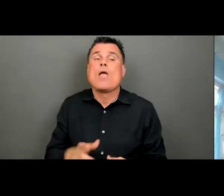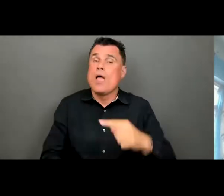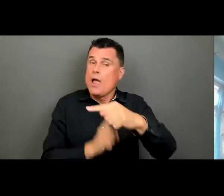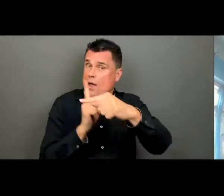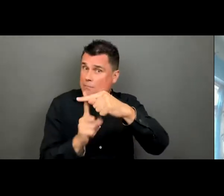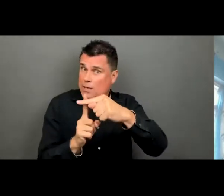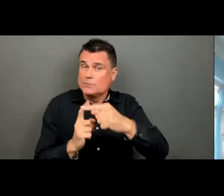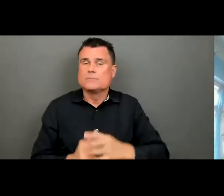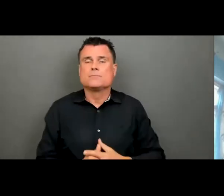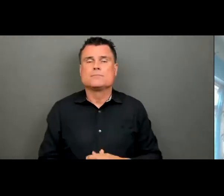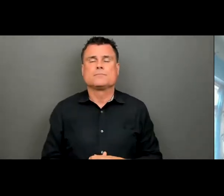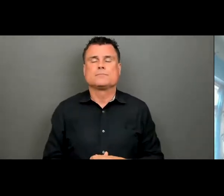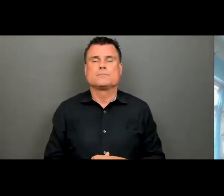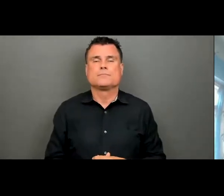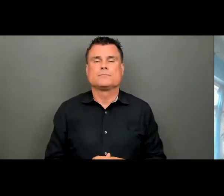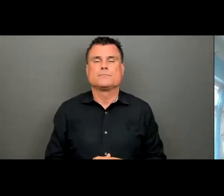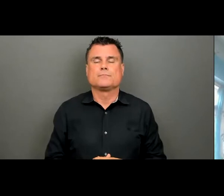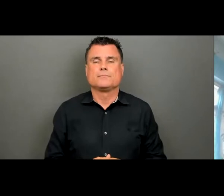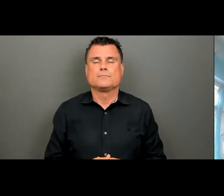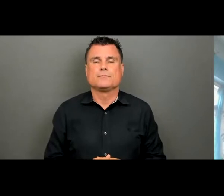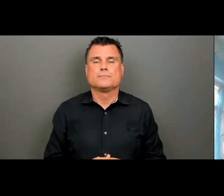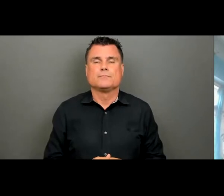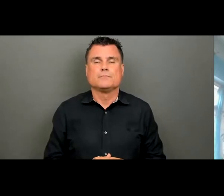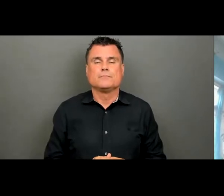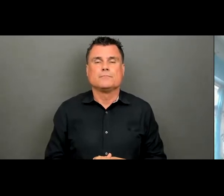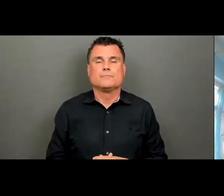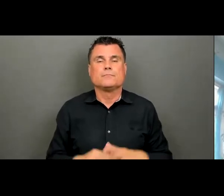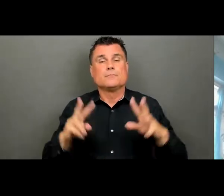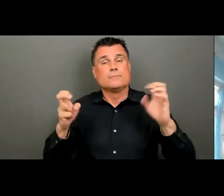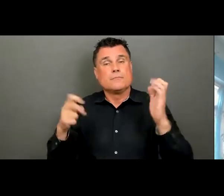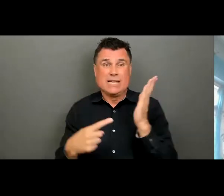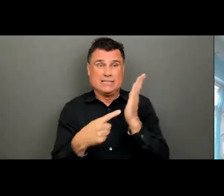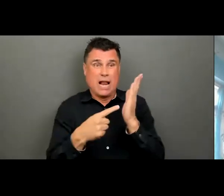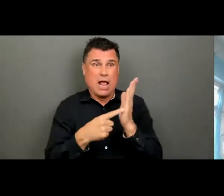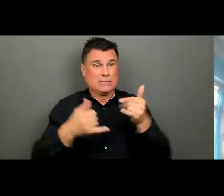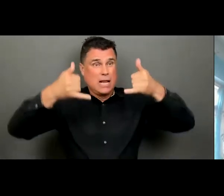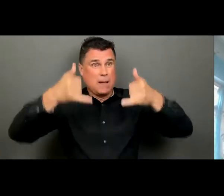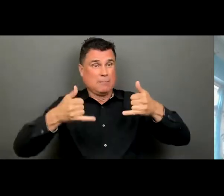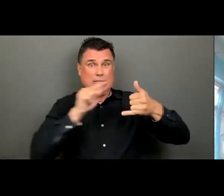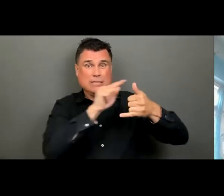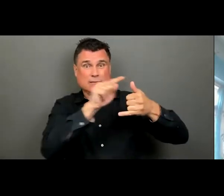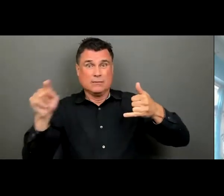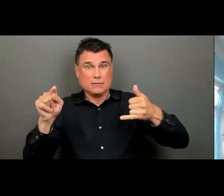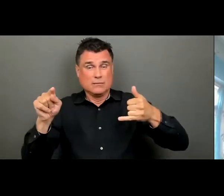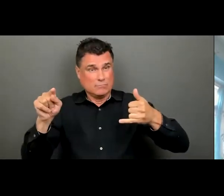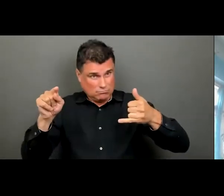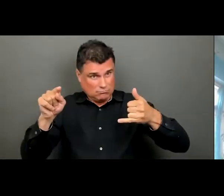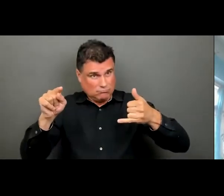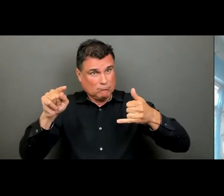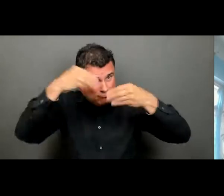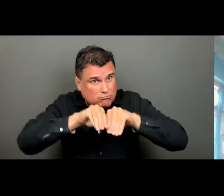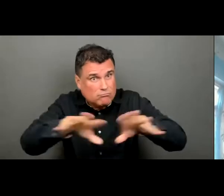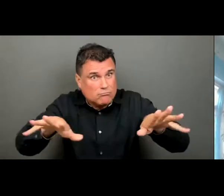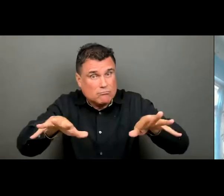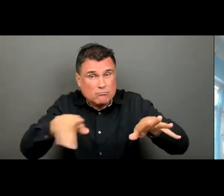how much do you invest on strengthening lead and lab timing for particular people,